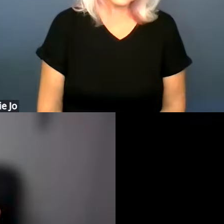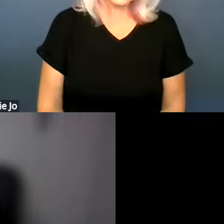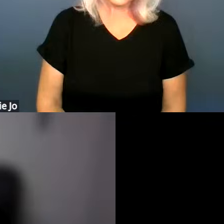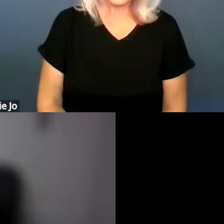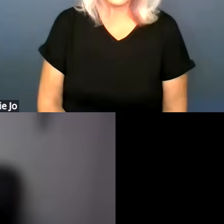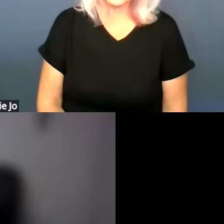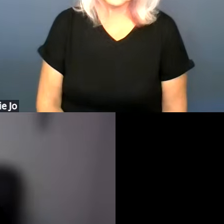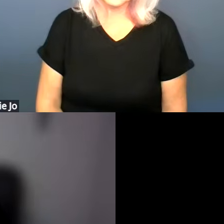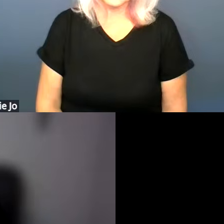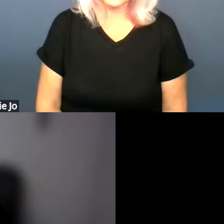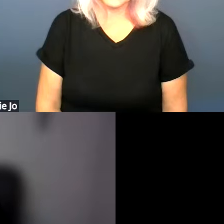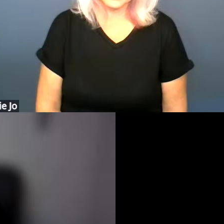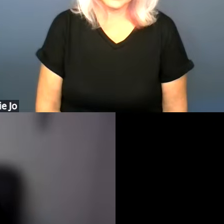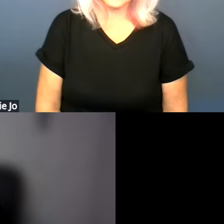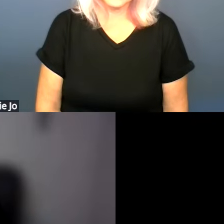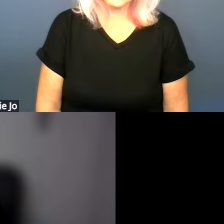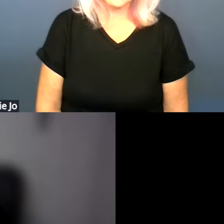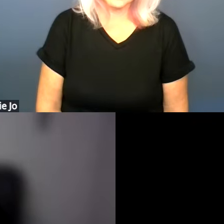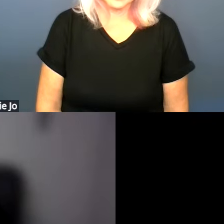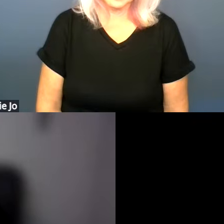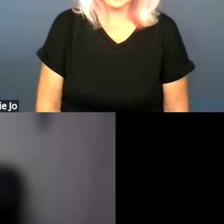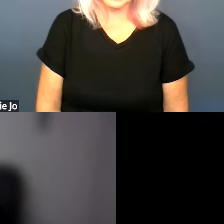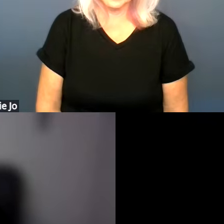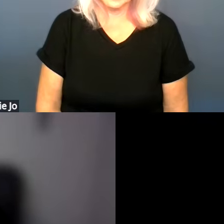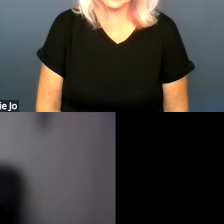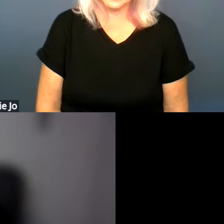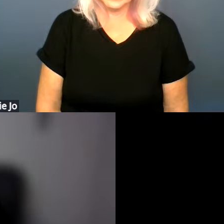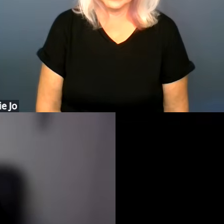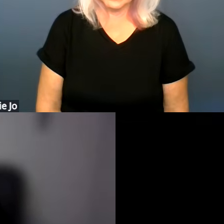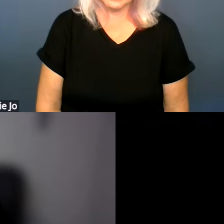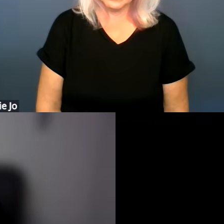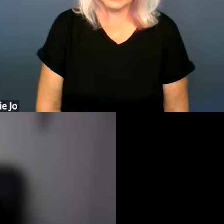Some government contractors.